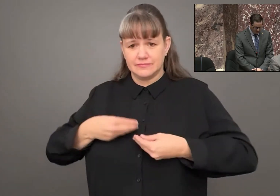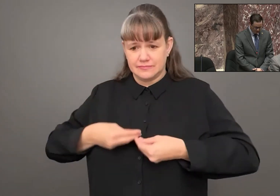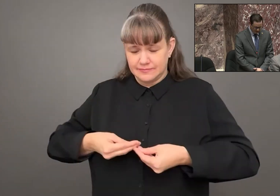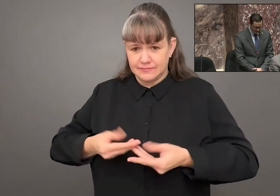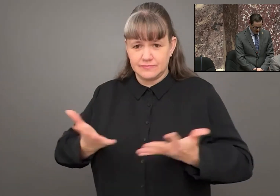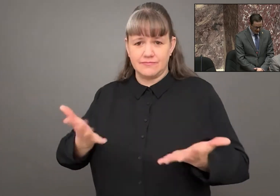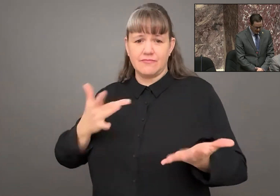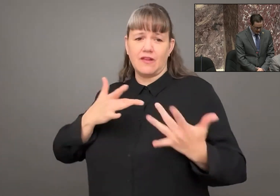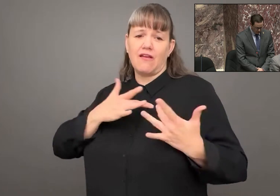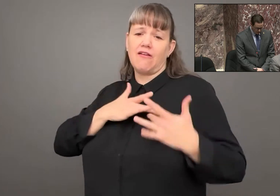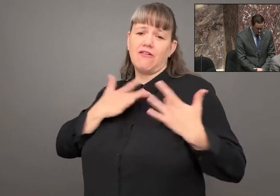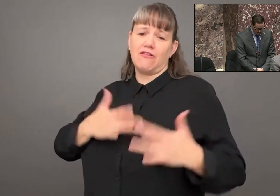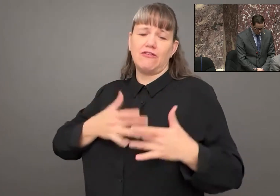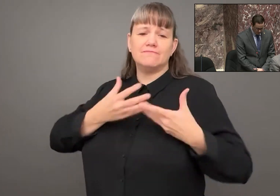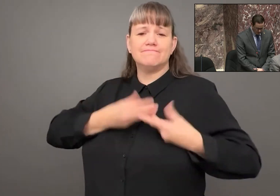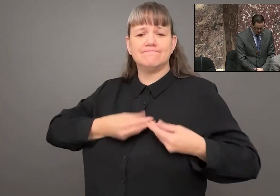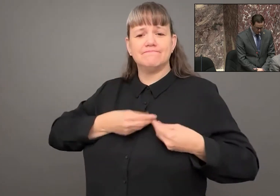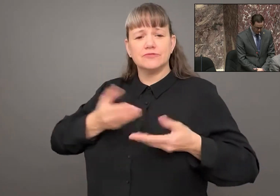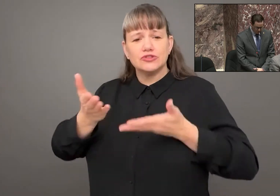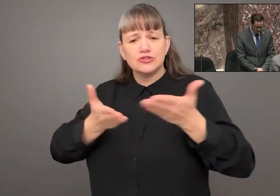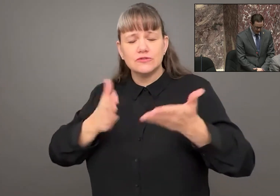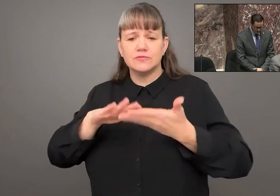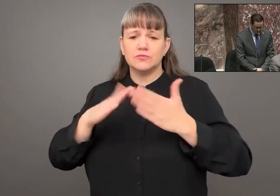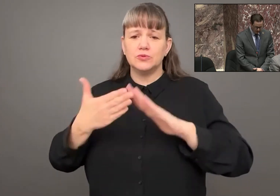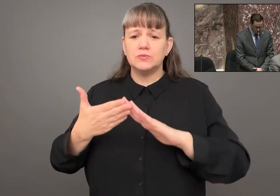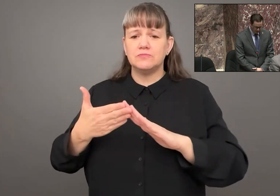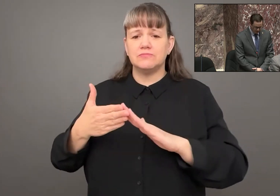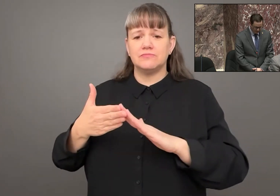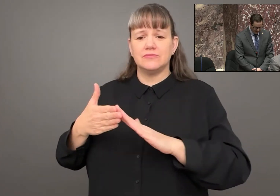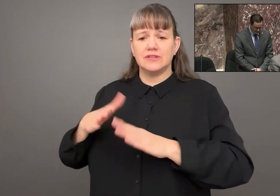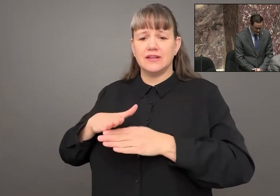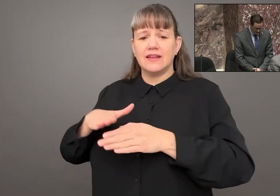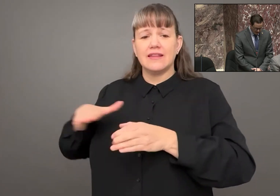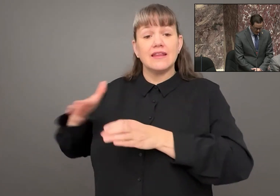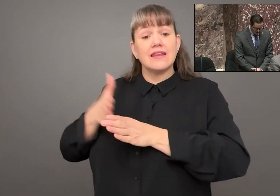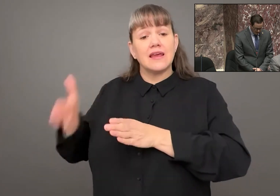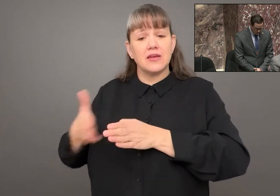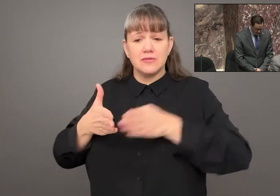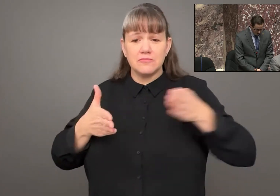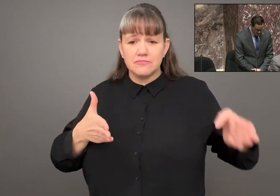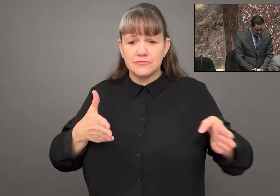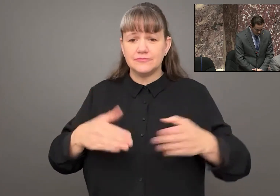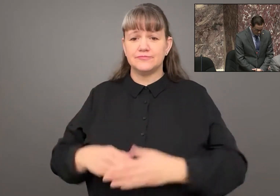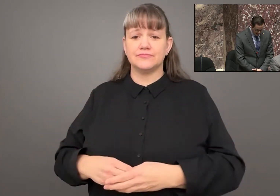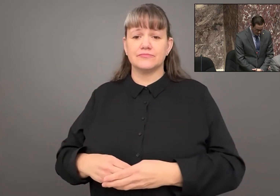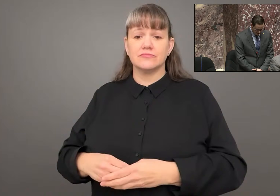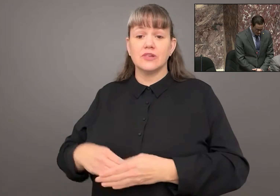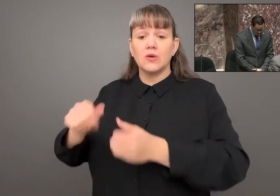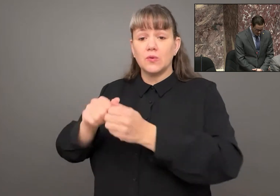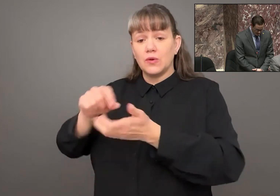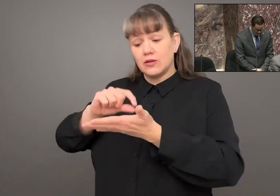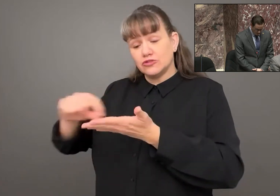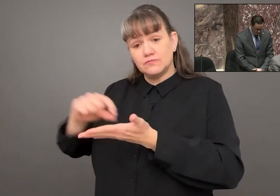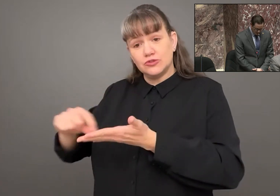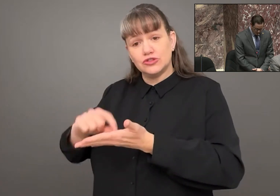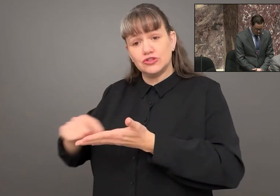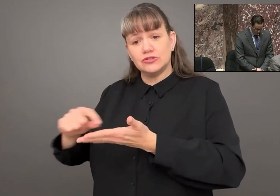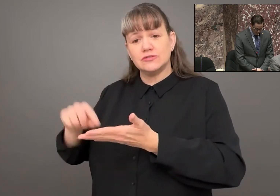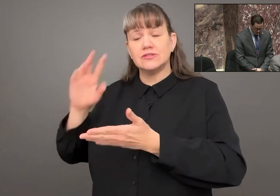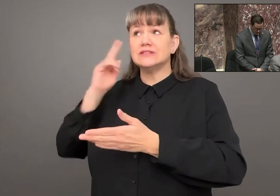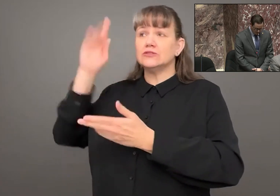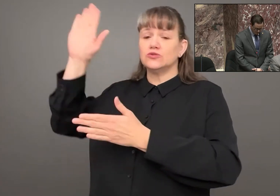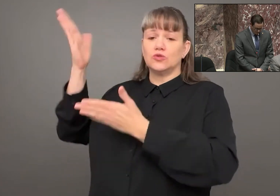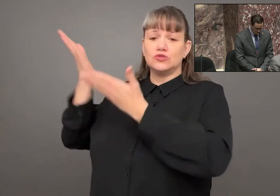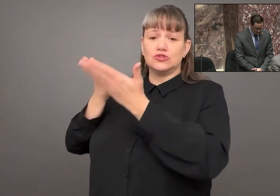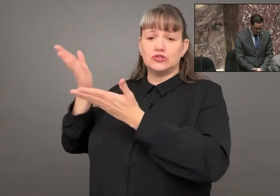and neighbors. In closing with Scripture, we reflect on your service. For even the Son of Man did not come to be served,